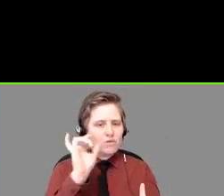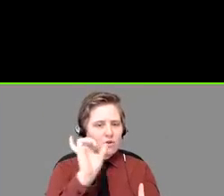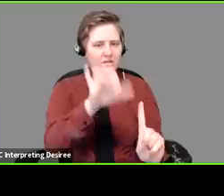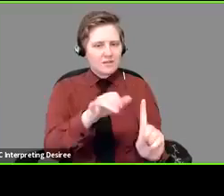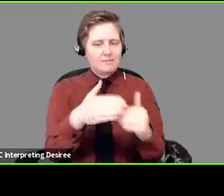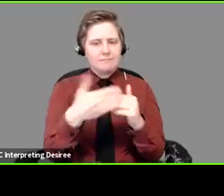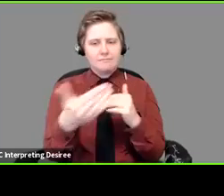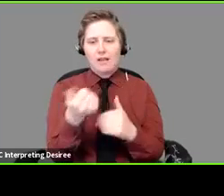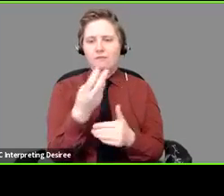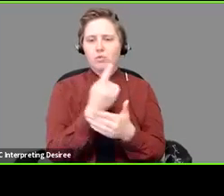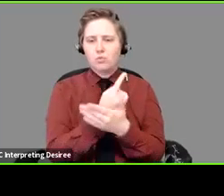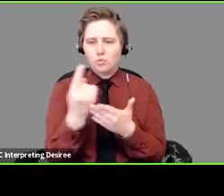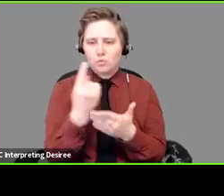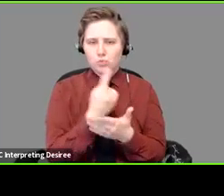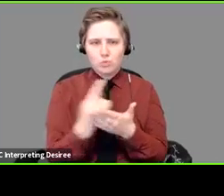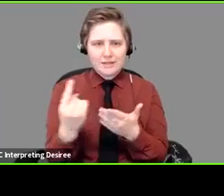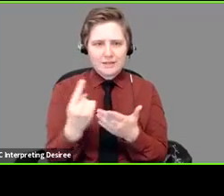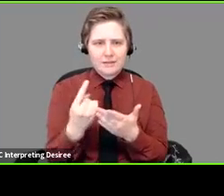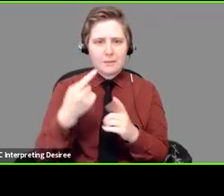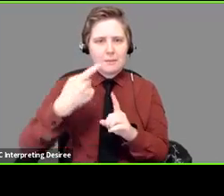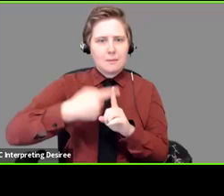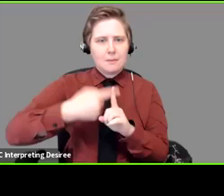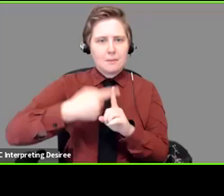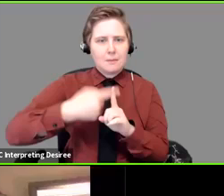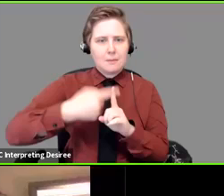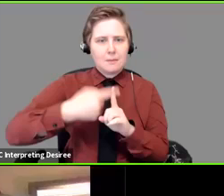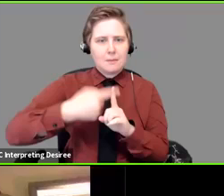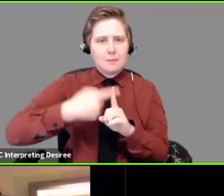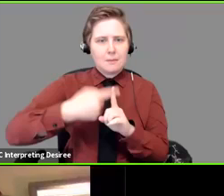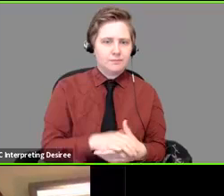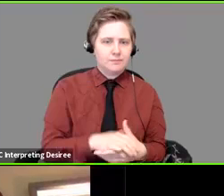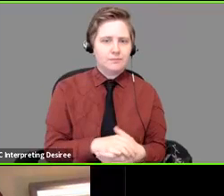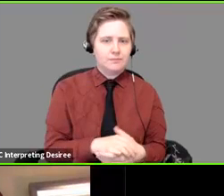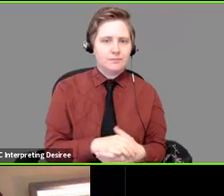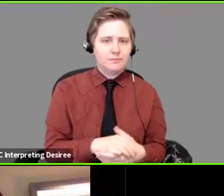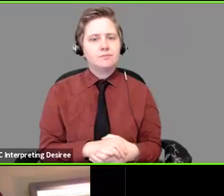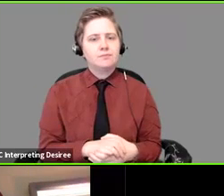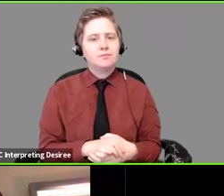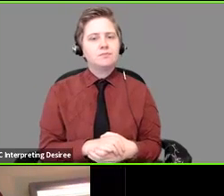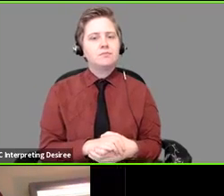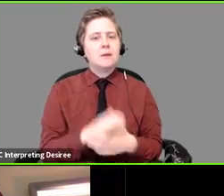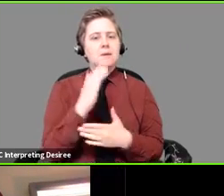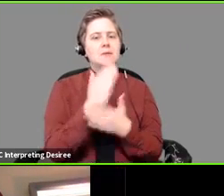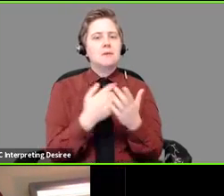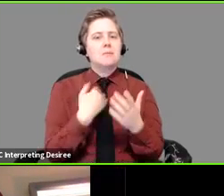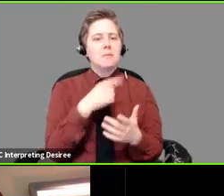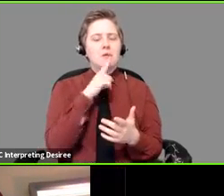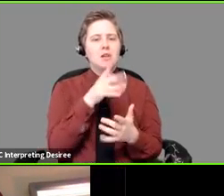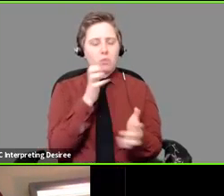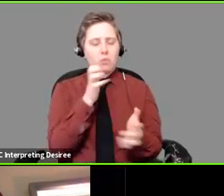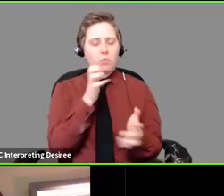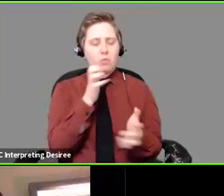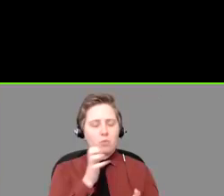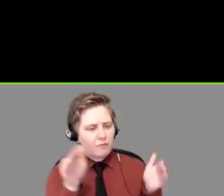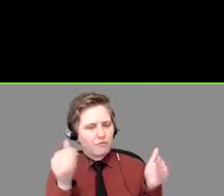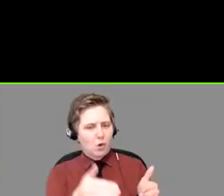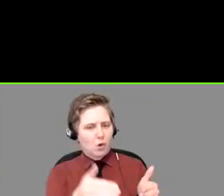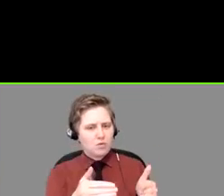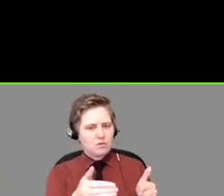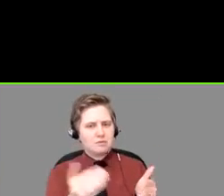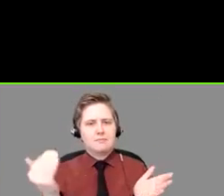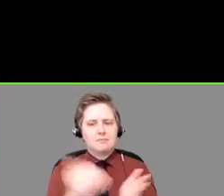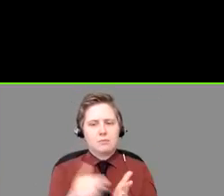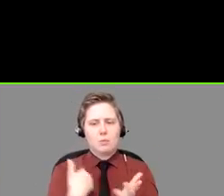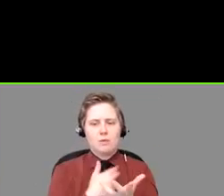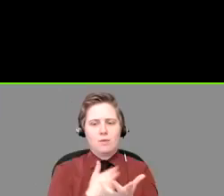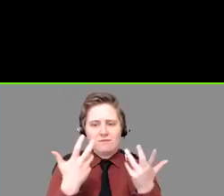next several weeks to actually months, if you would. Some things that I really want to draw our attention to, again, we've already had